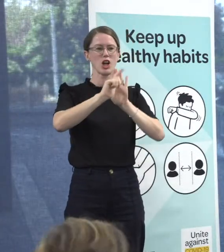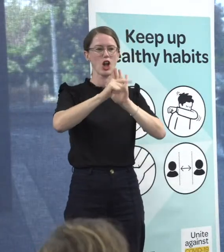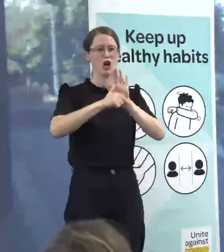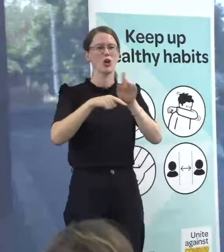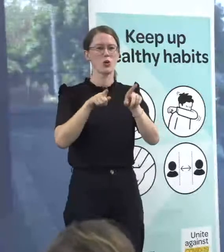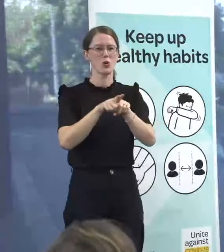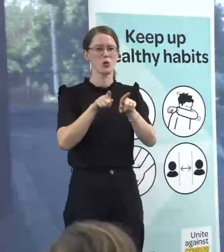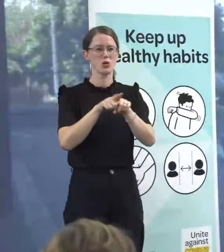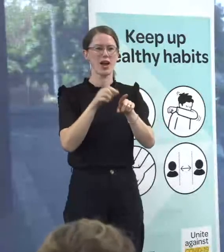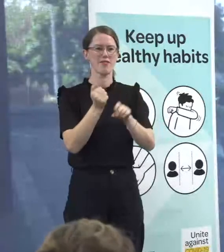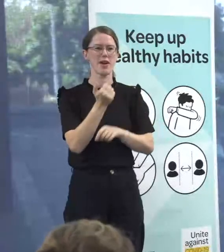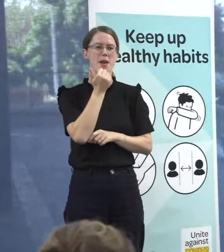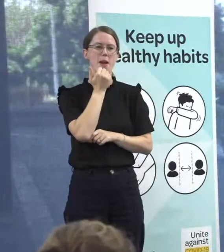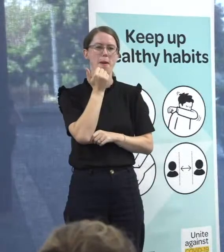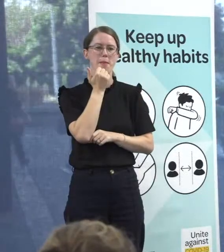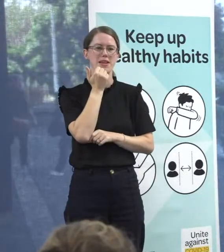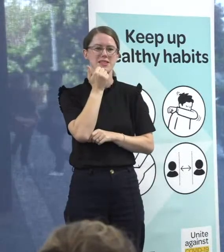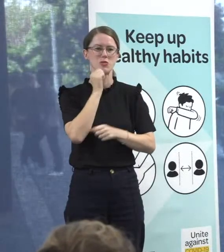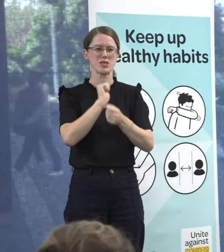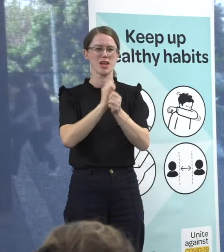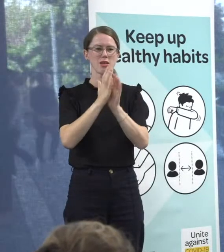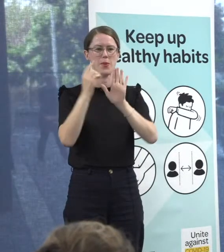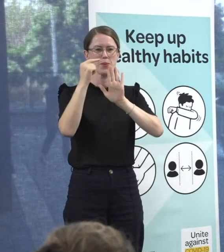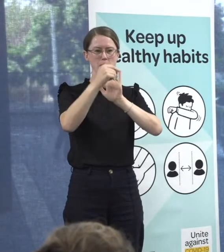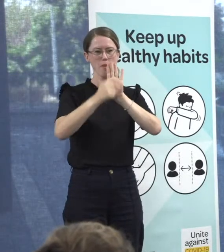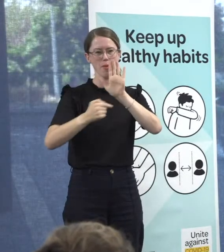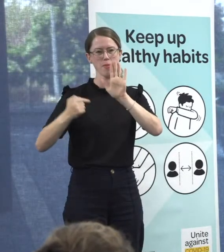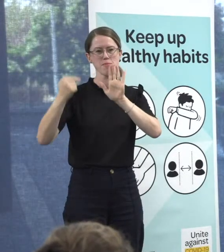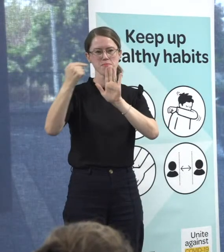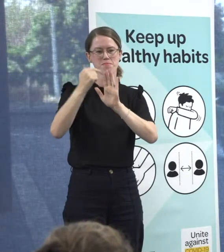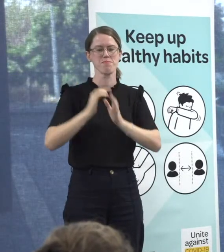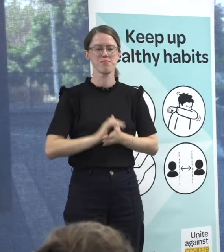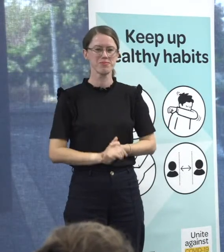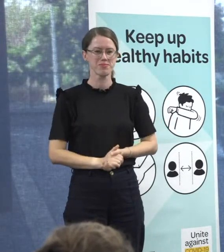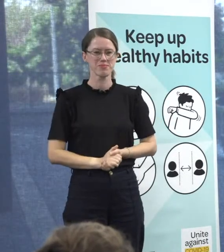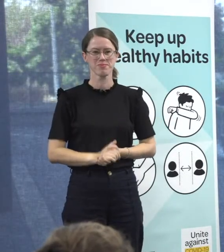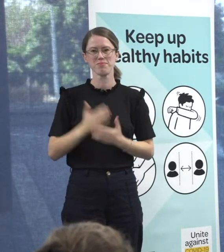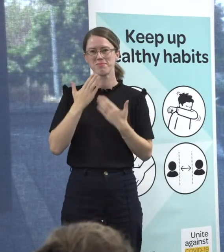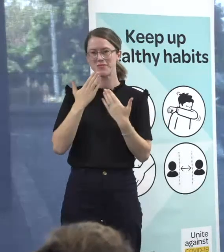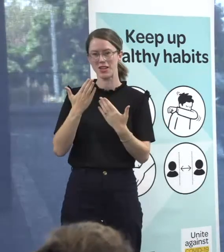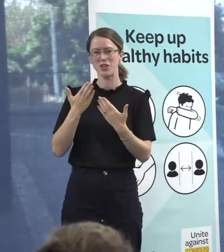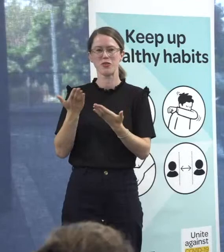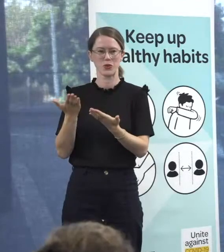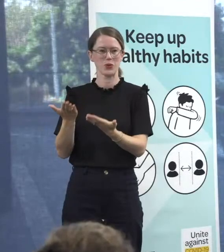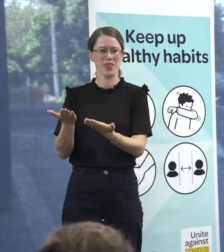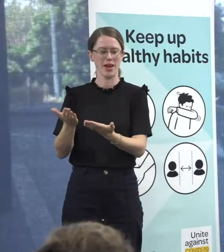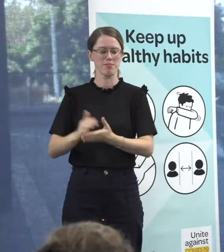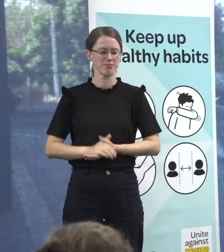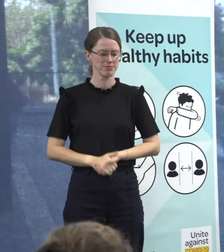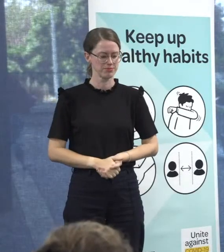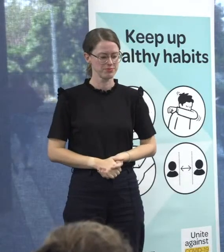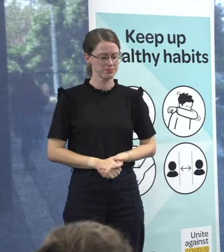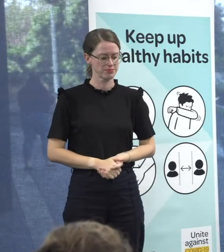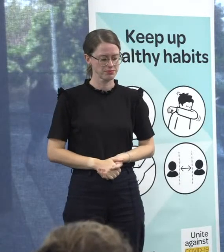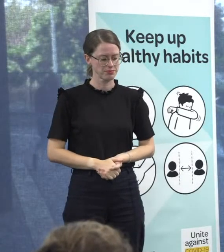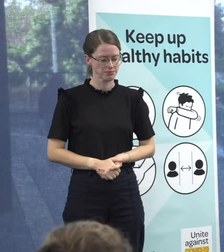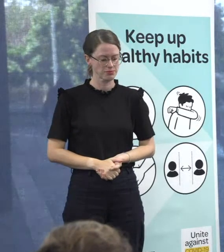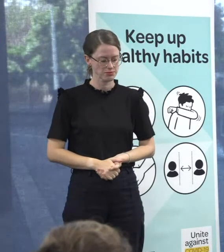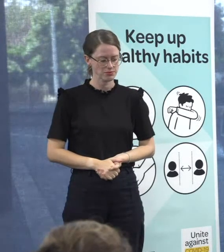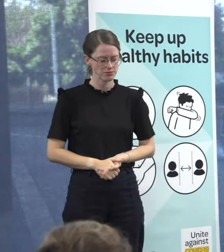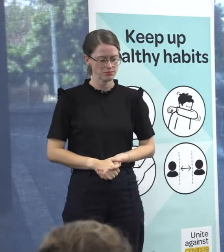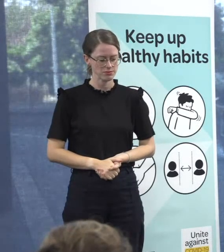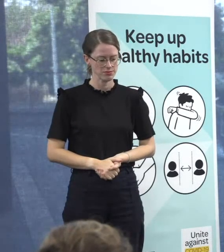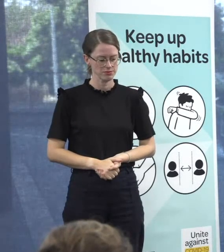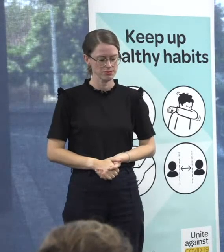got the numbers in New Zealand Sign Language symbols. So thanks very much for that to